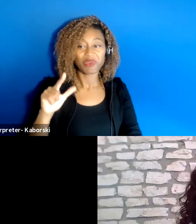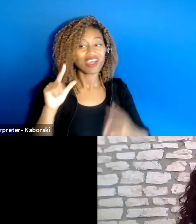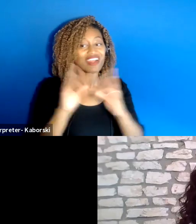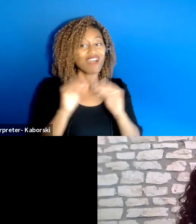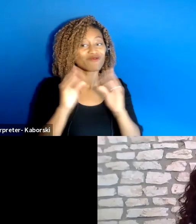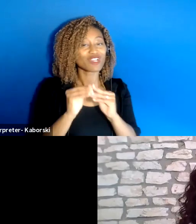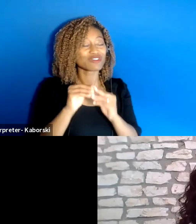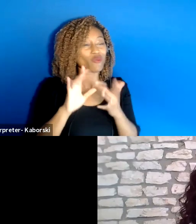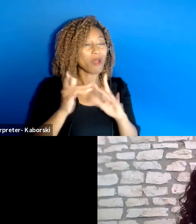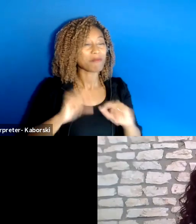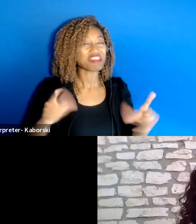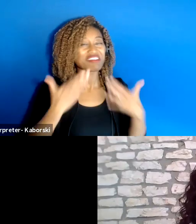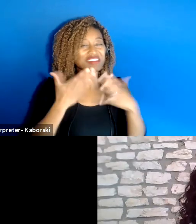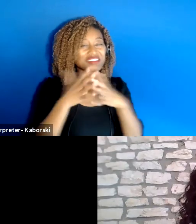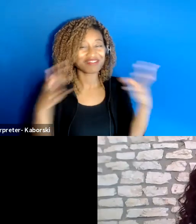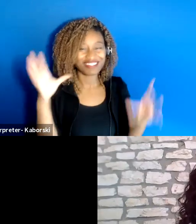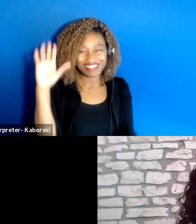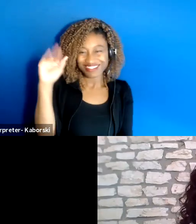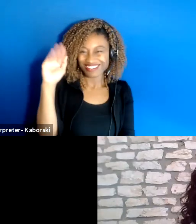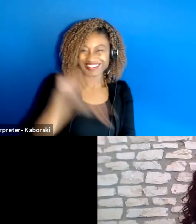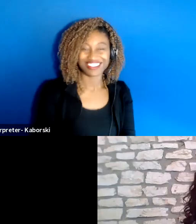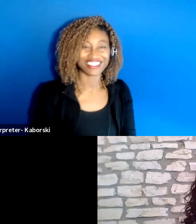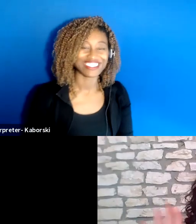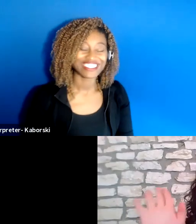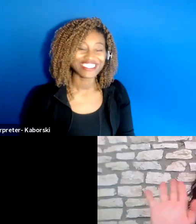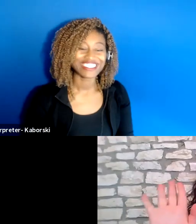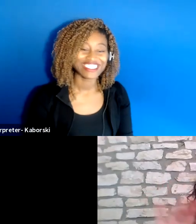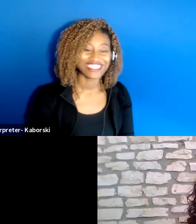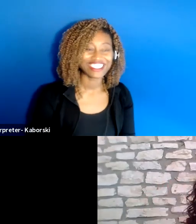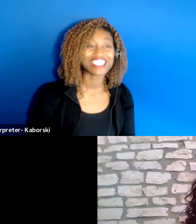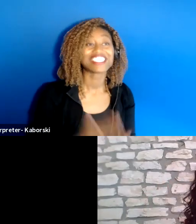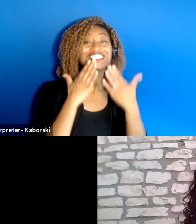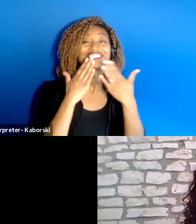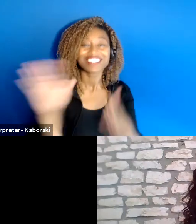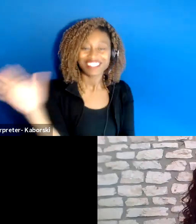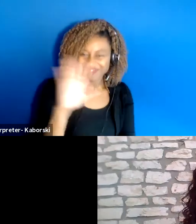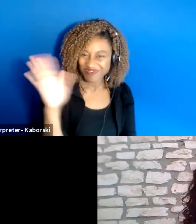Thank you, everybody. I appreciate it. Thank you, everyone.